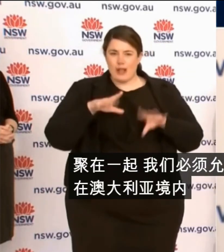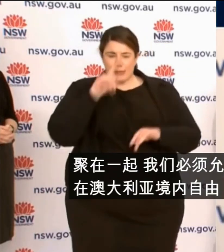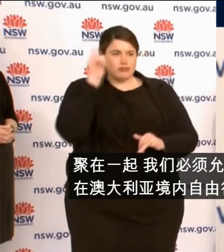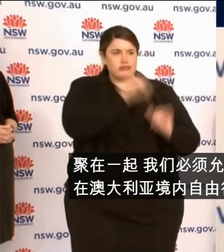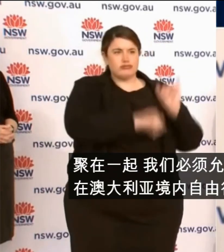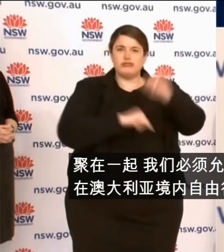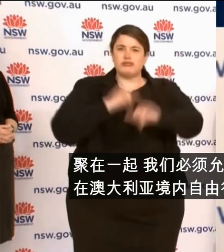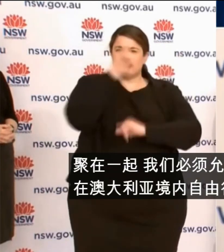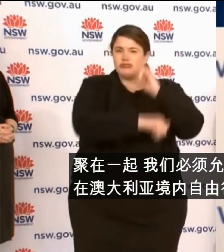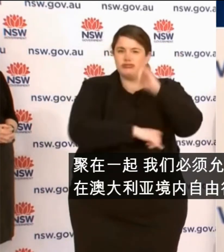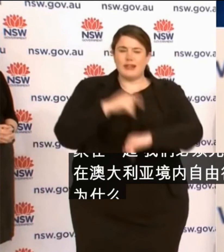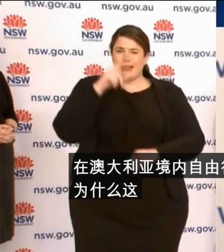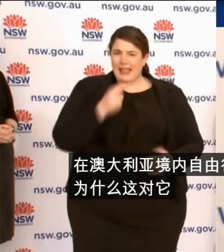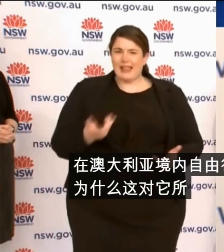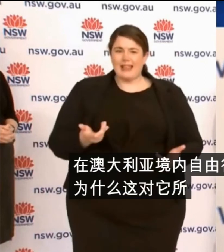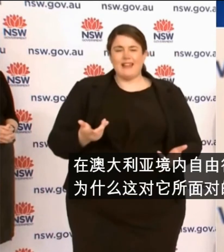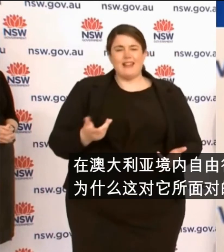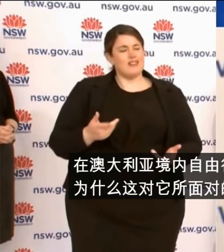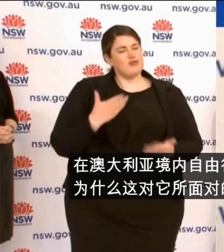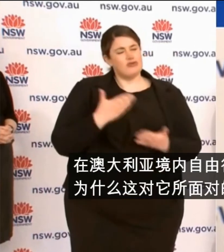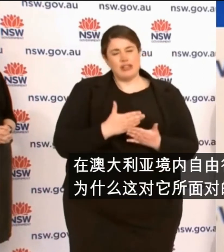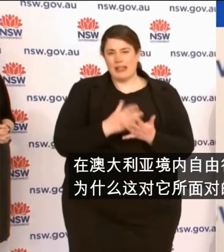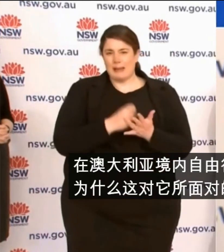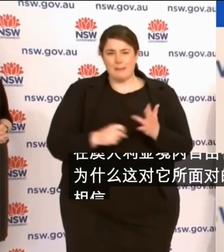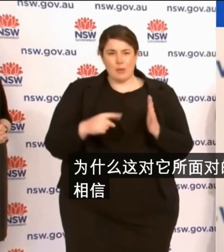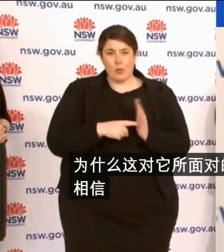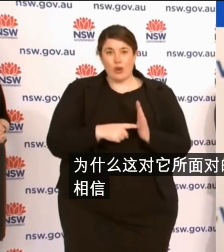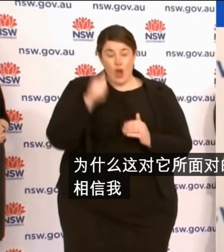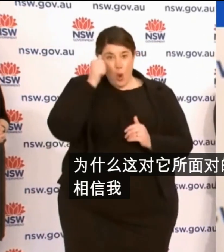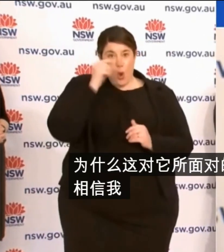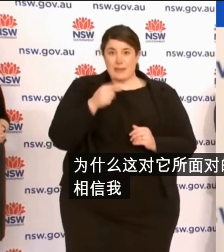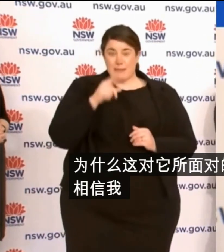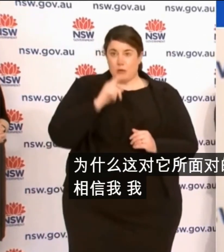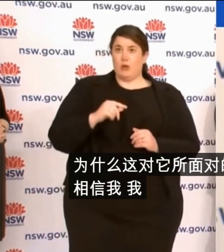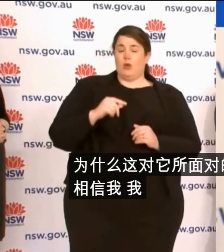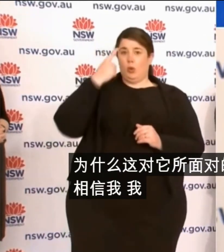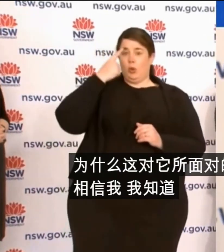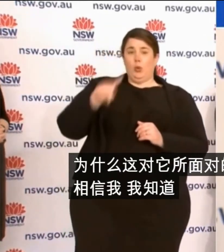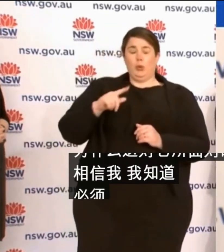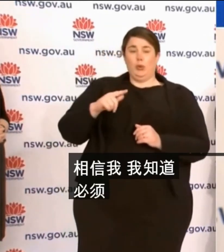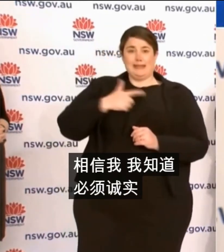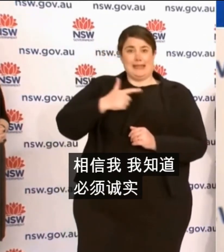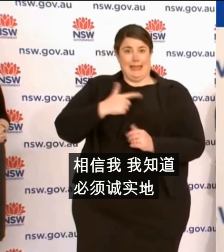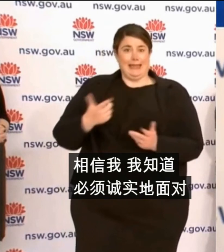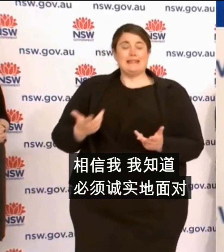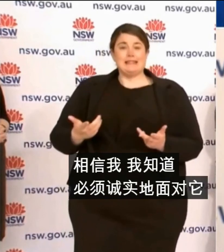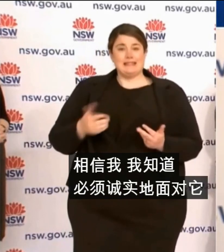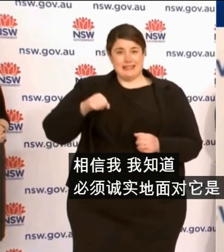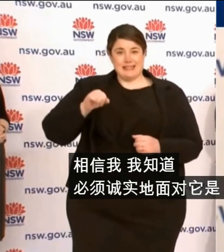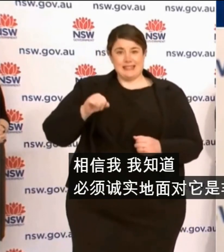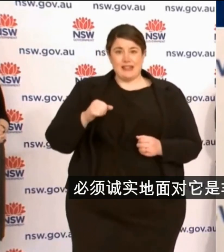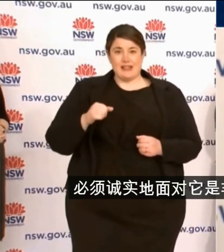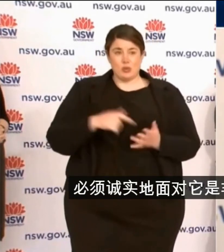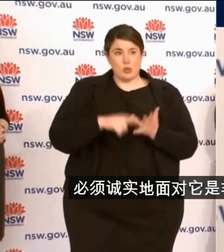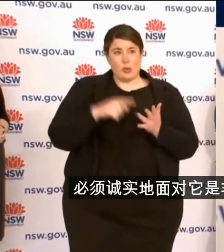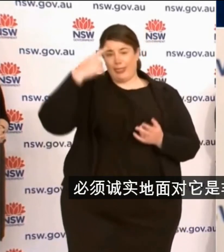freely within Australia. And that's why it's so important for everybody. It's confronting. Believe me, I know what it's like. It's extremely confronting